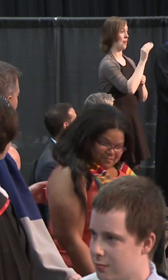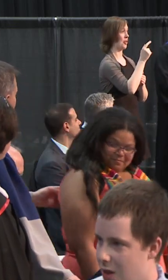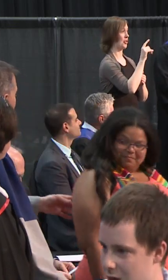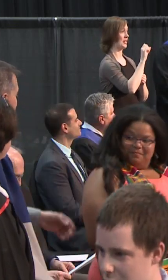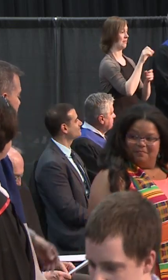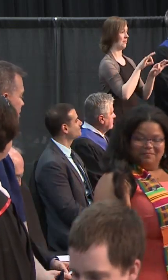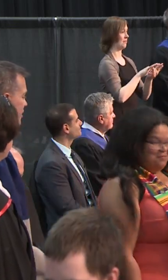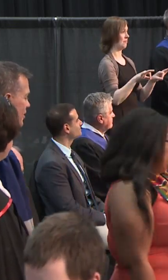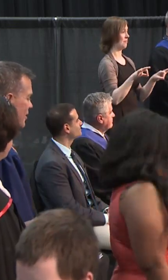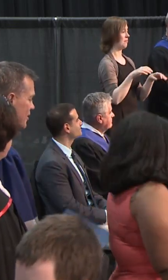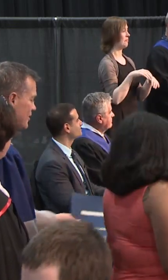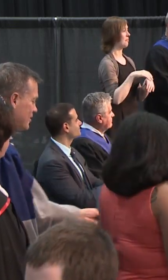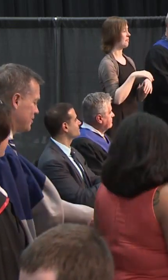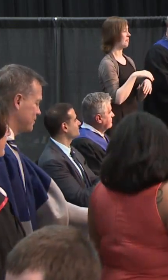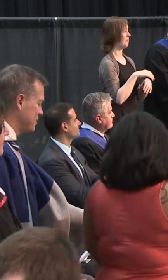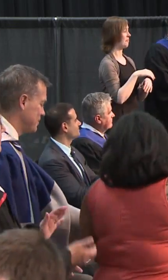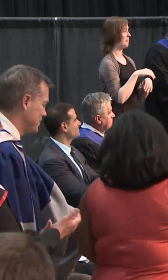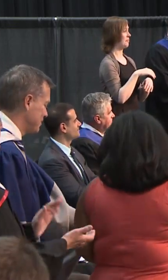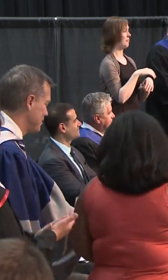Accounting.